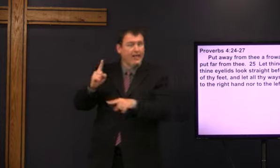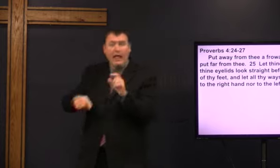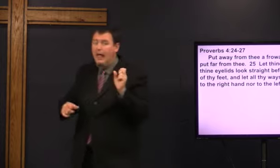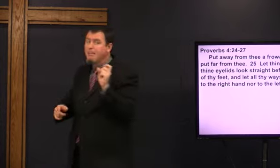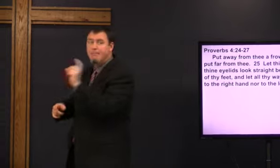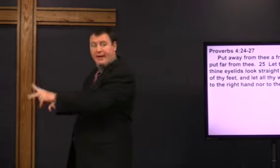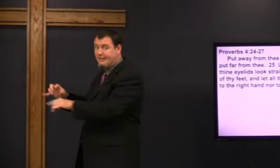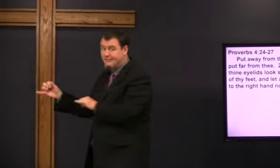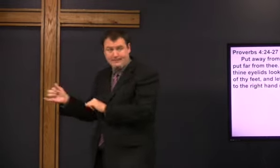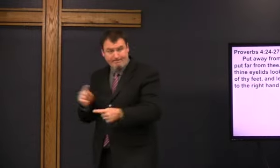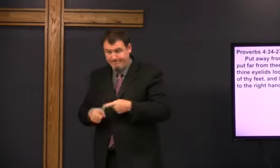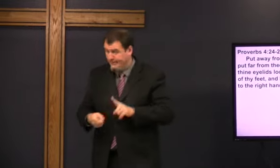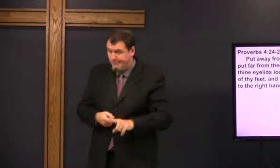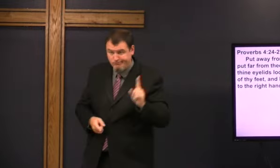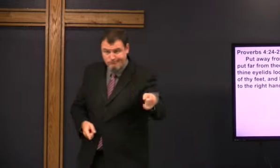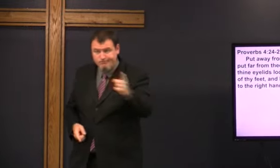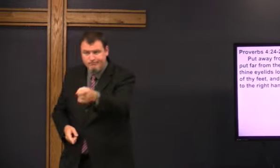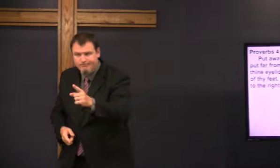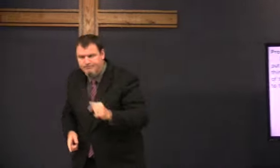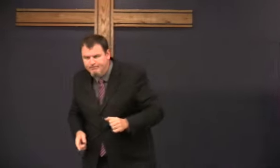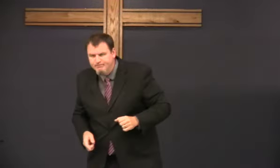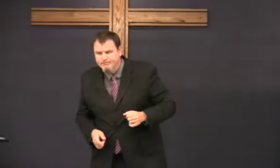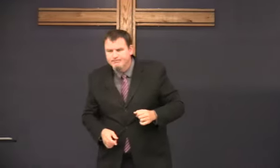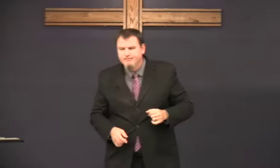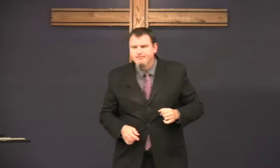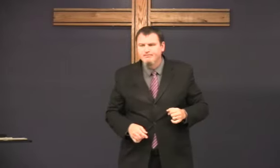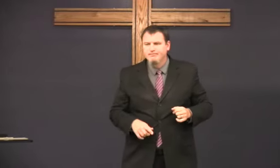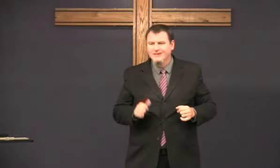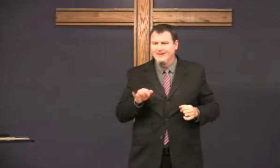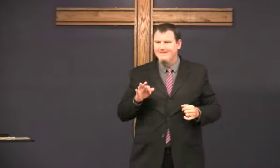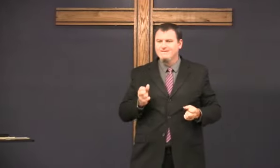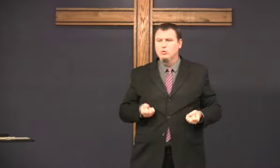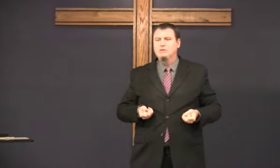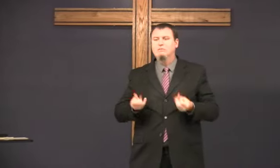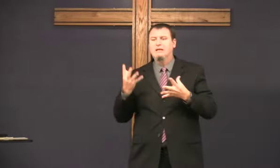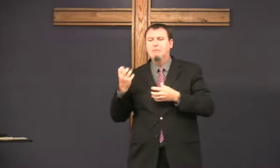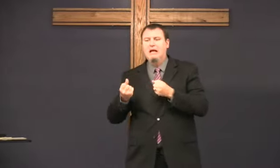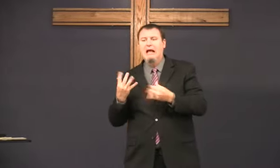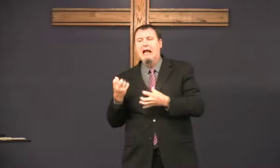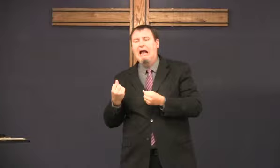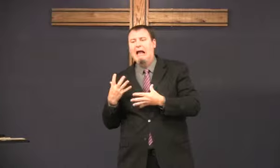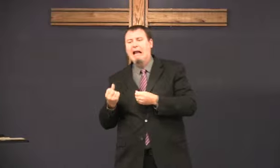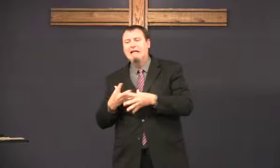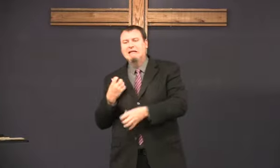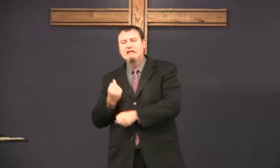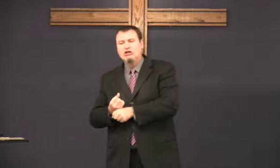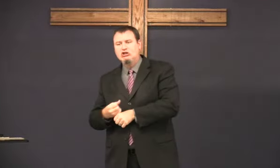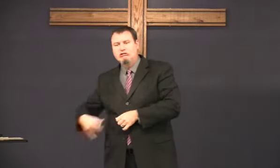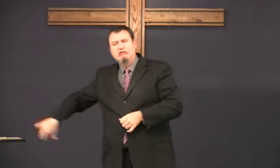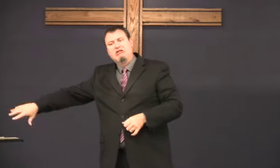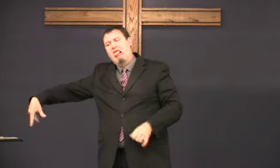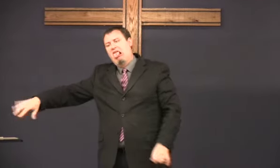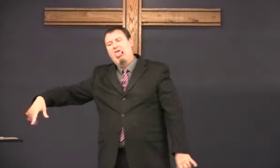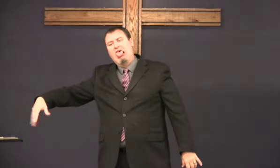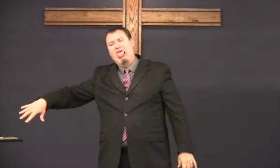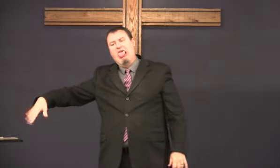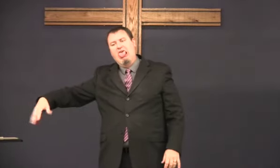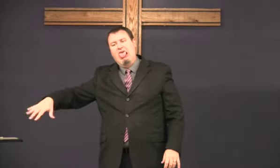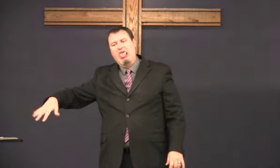if you're a new friend, if you can't, you may need to get some new friends. Go back to your